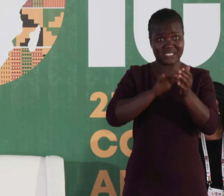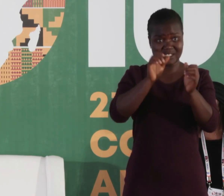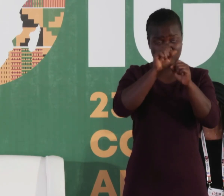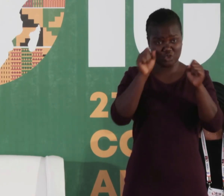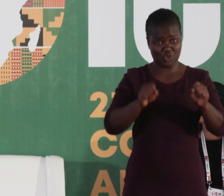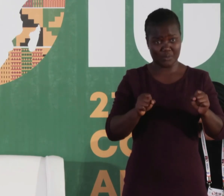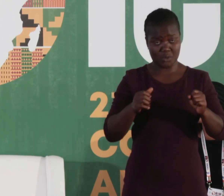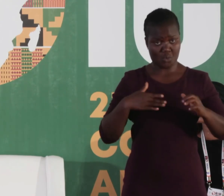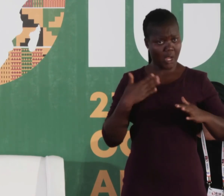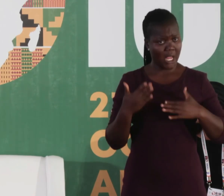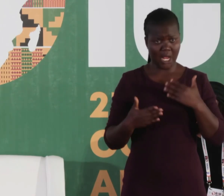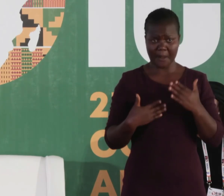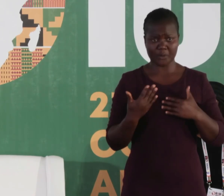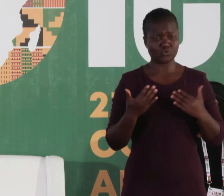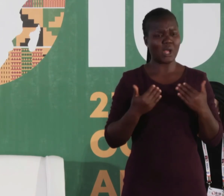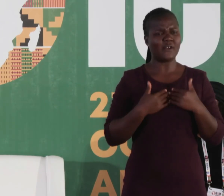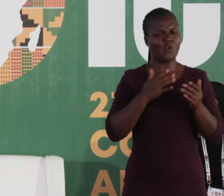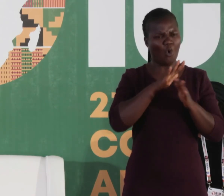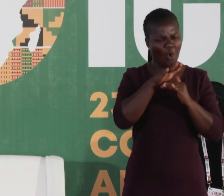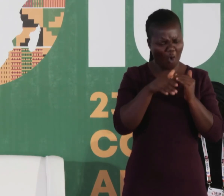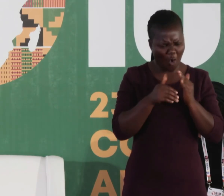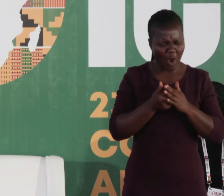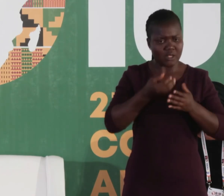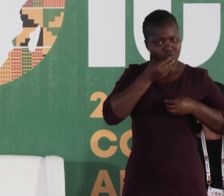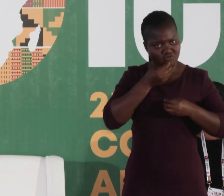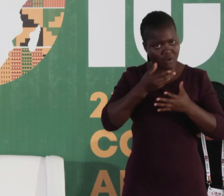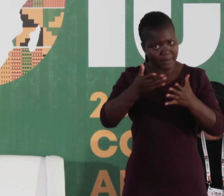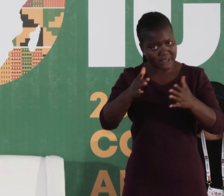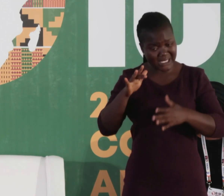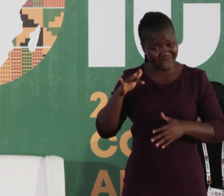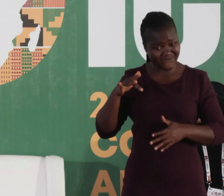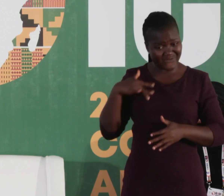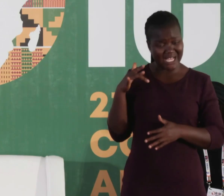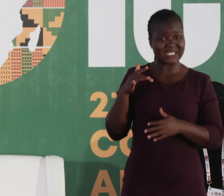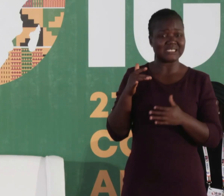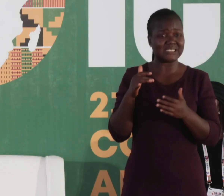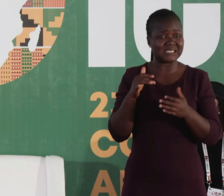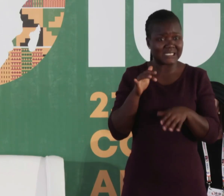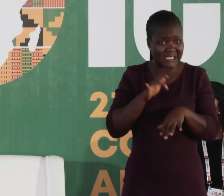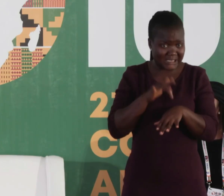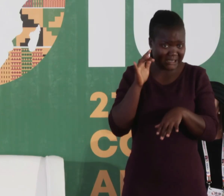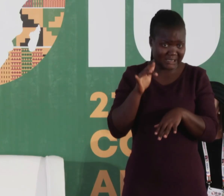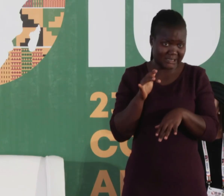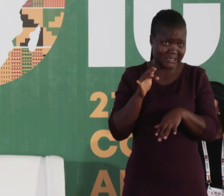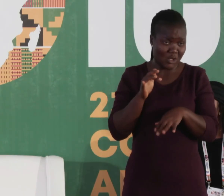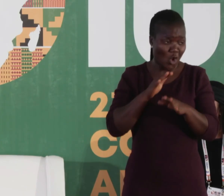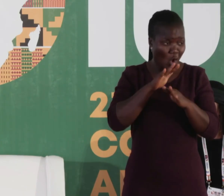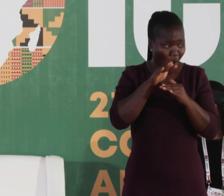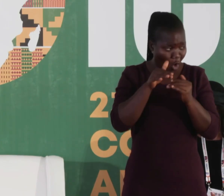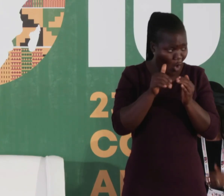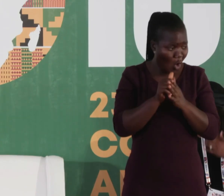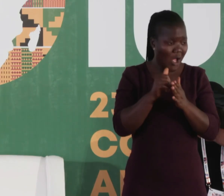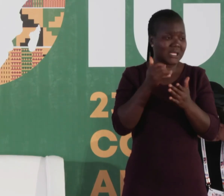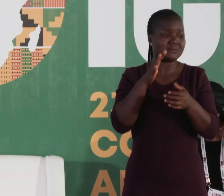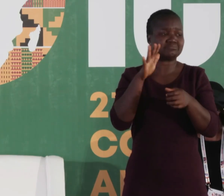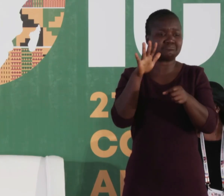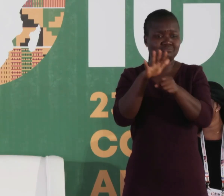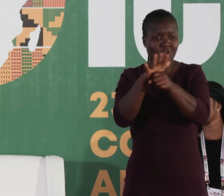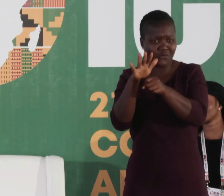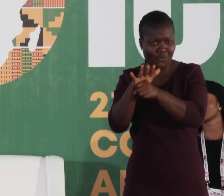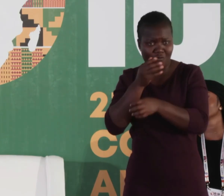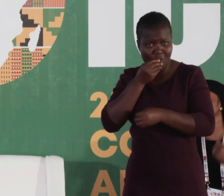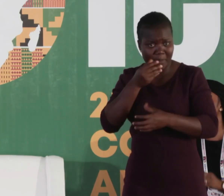to have reviews at the pharmacies. They felt the review process there was very convenient to